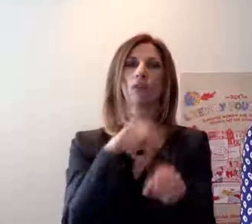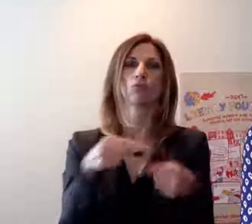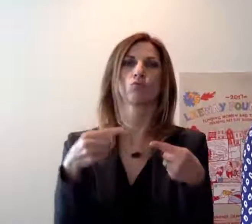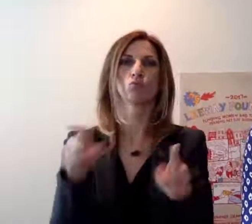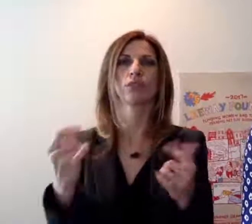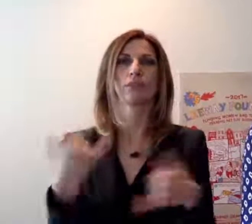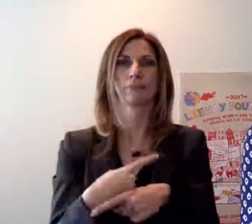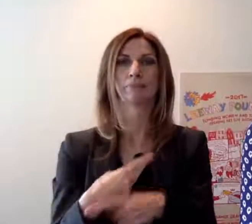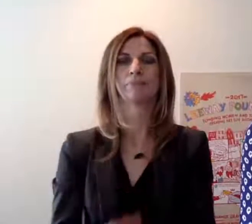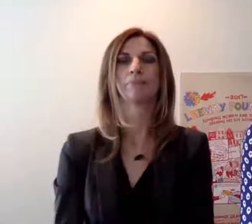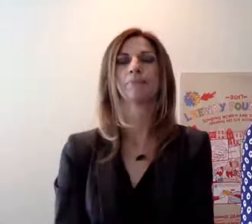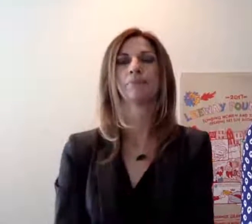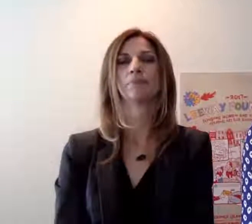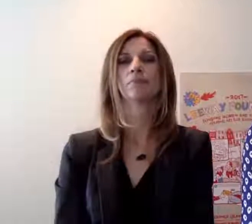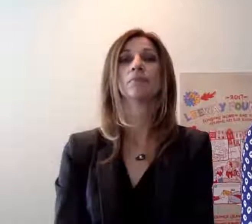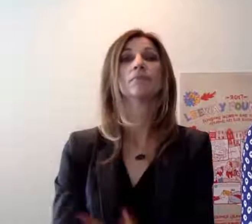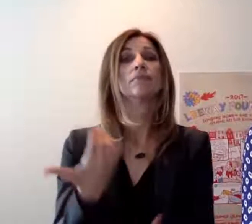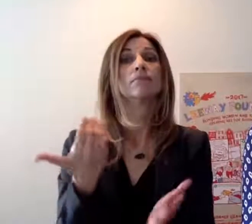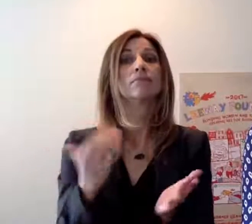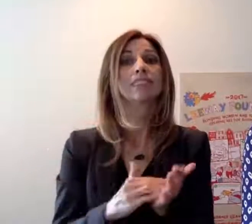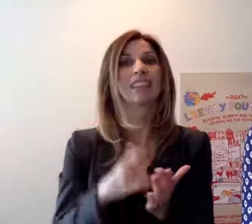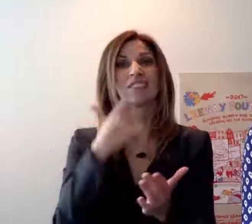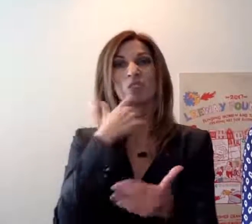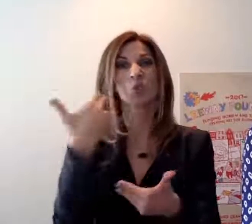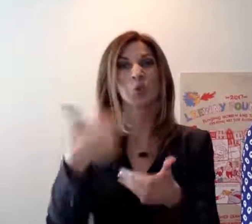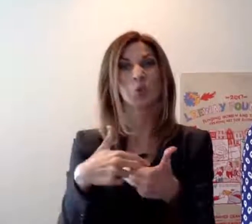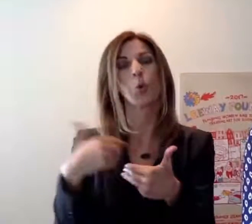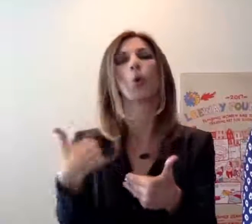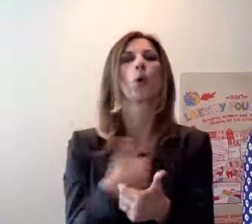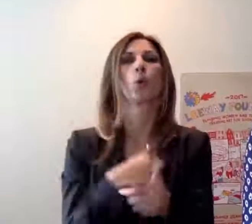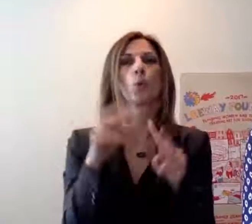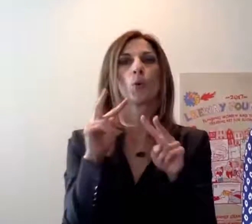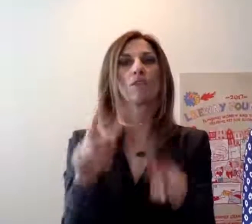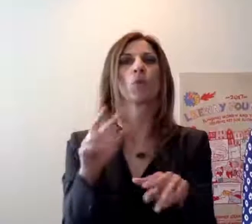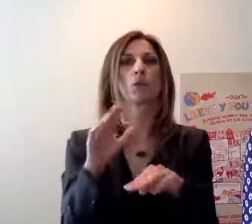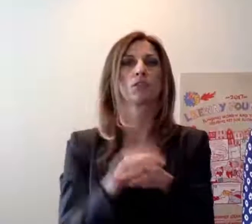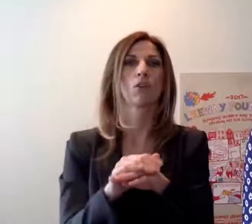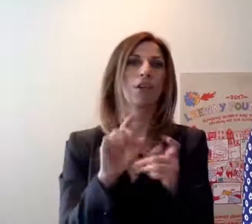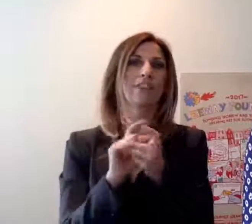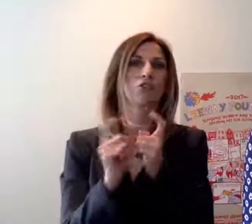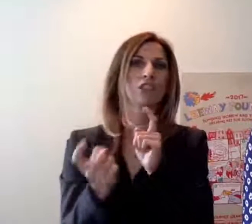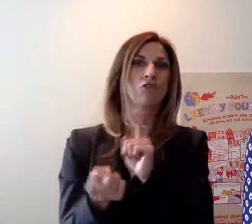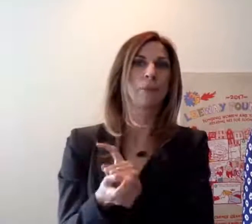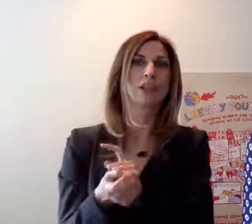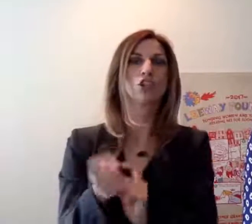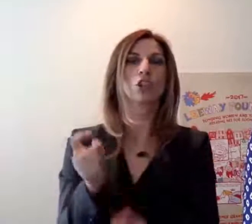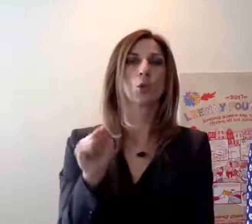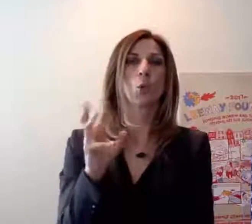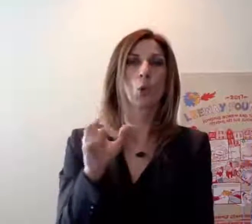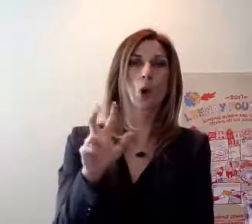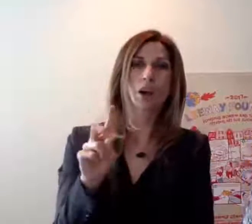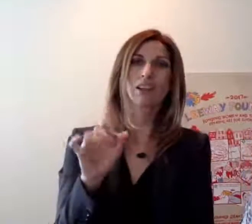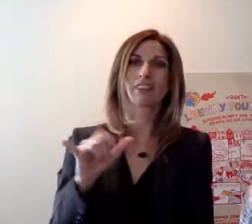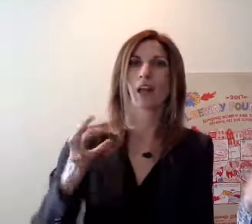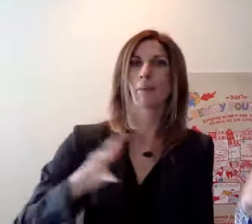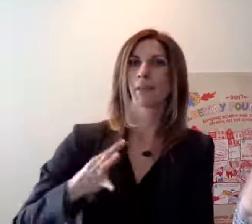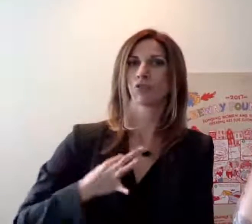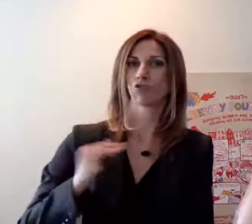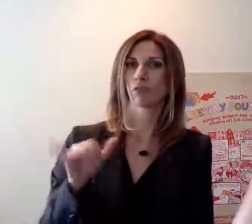broadcast. So again, if you're just tuning in, we're focused right now on the Transformation Award application.